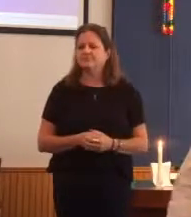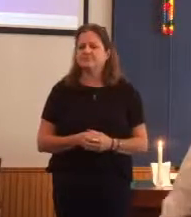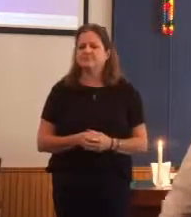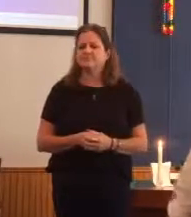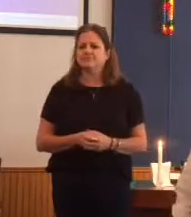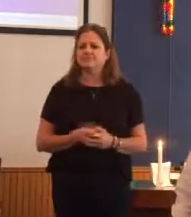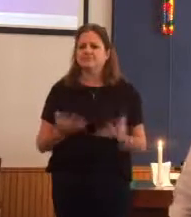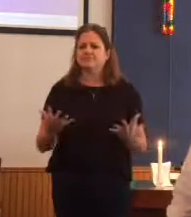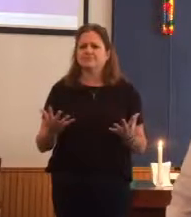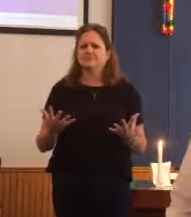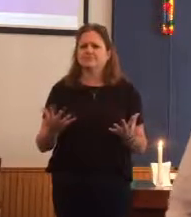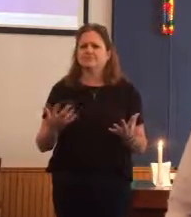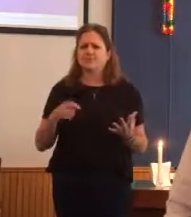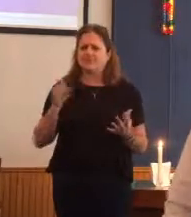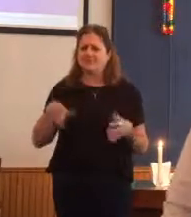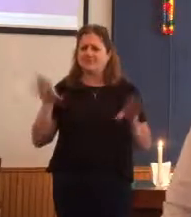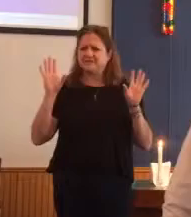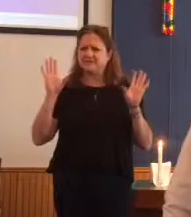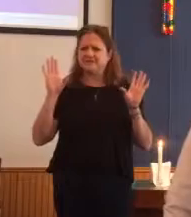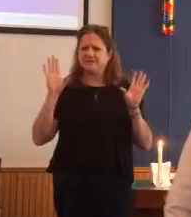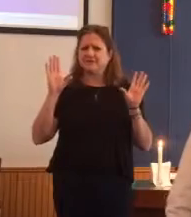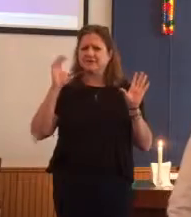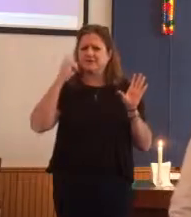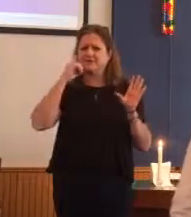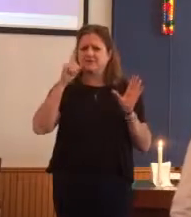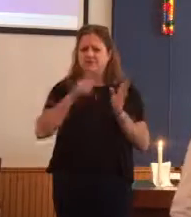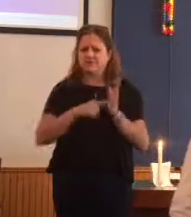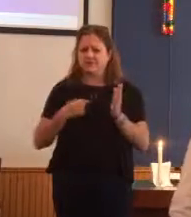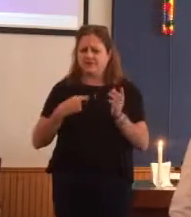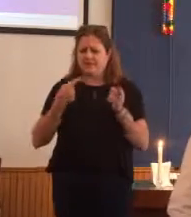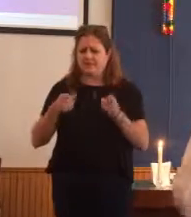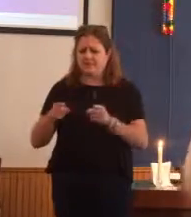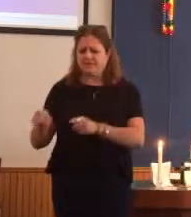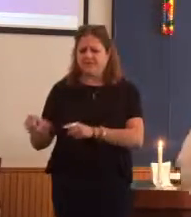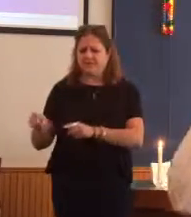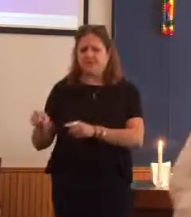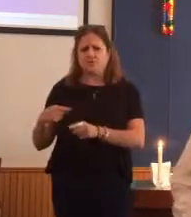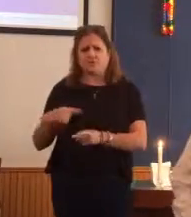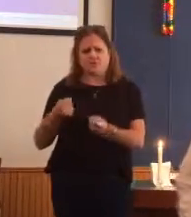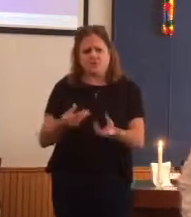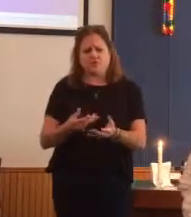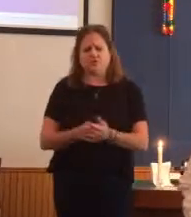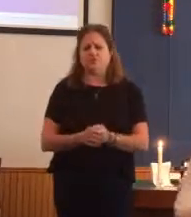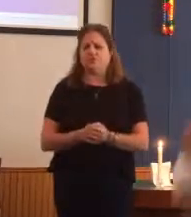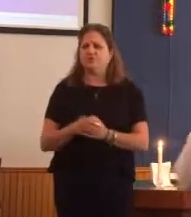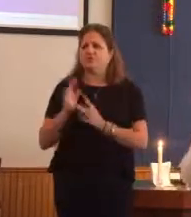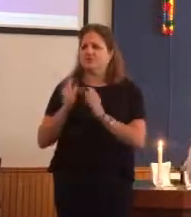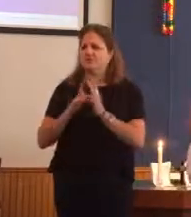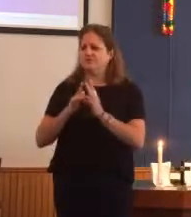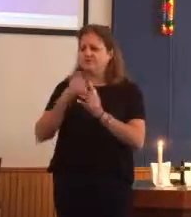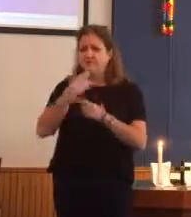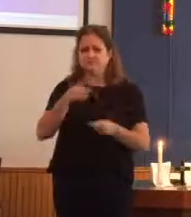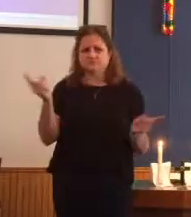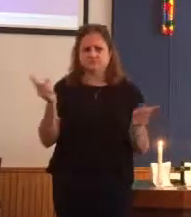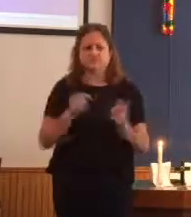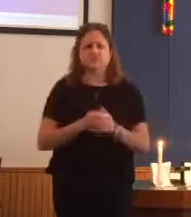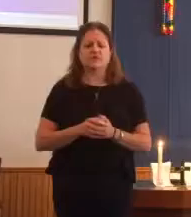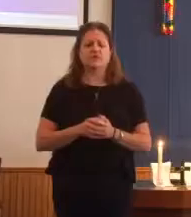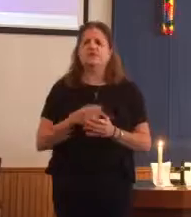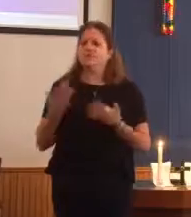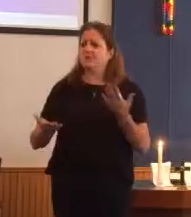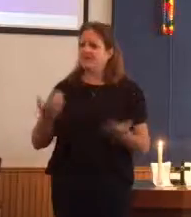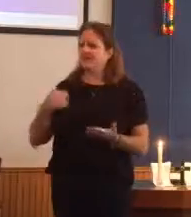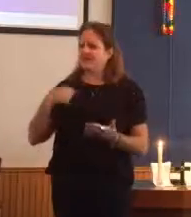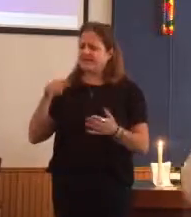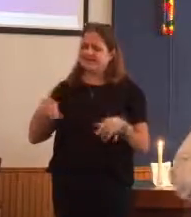I may have to sacrifice myself for the cause. That's what Jesus told the disciples. I may have to